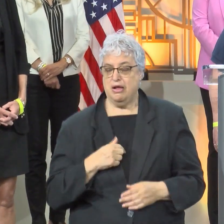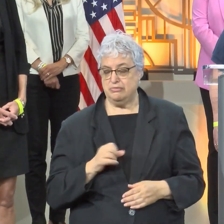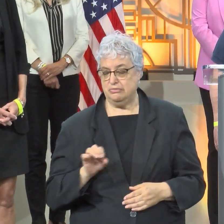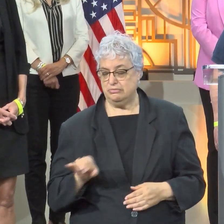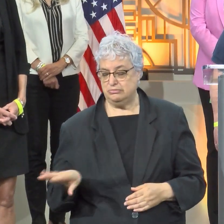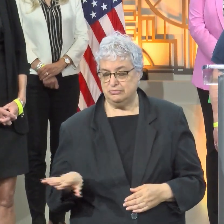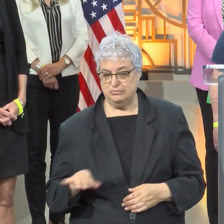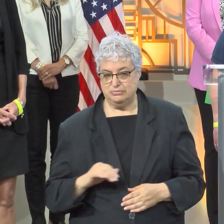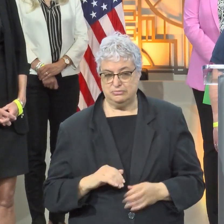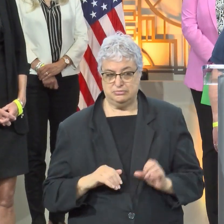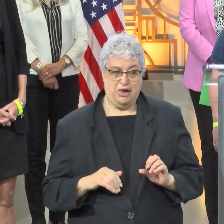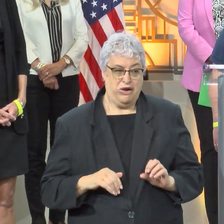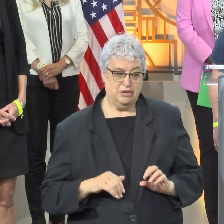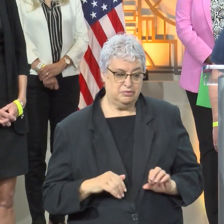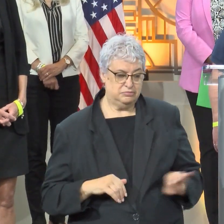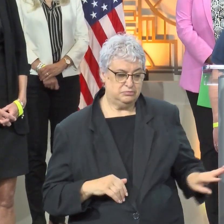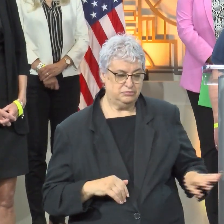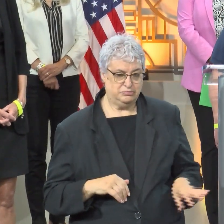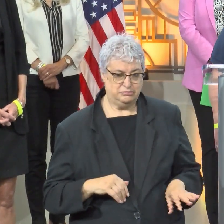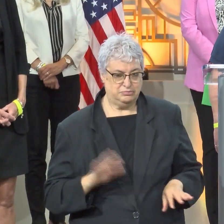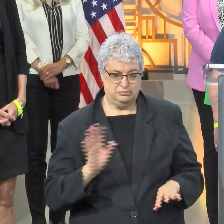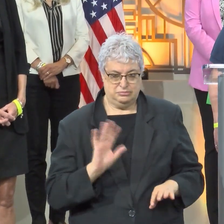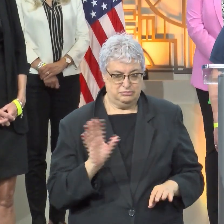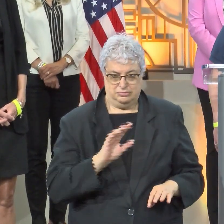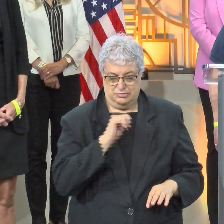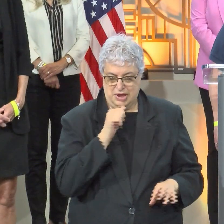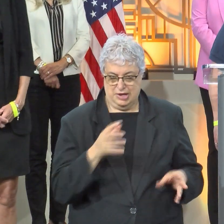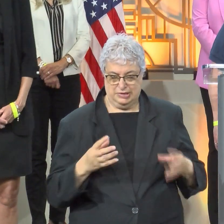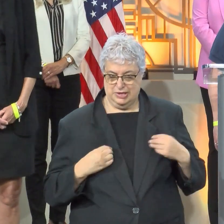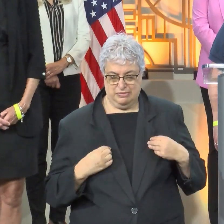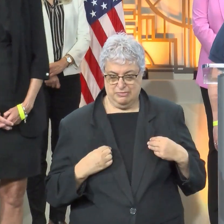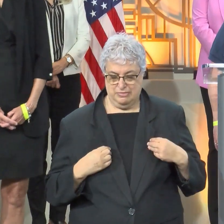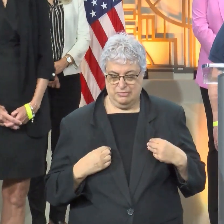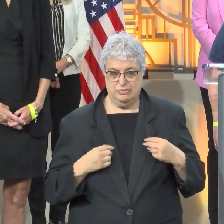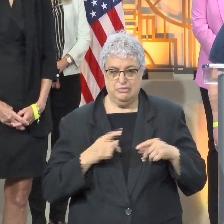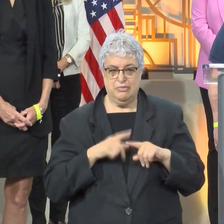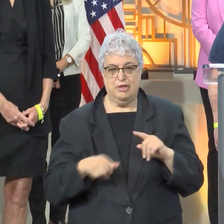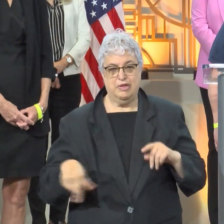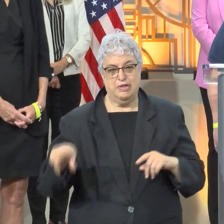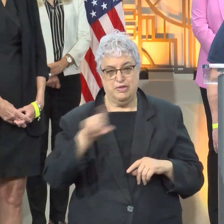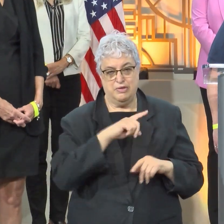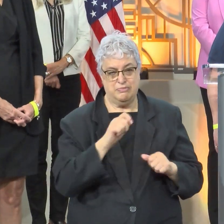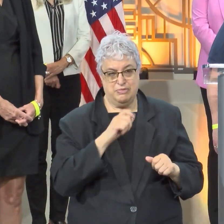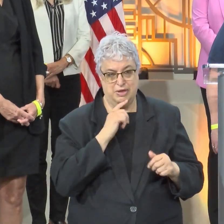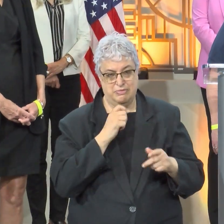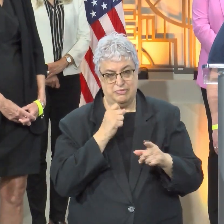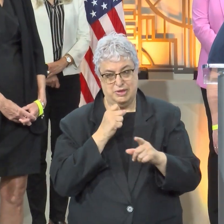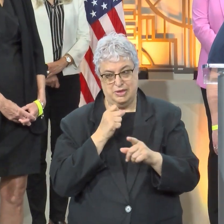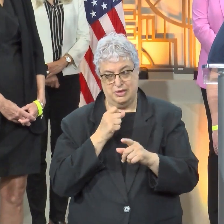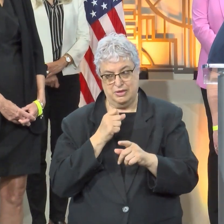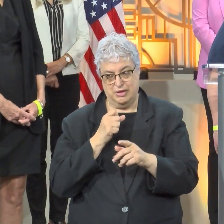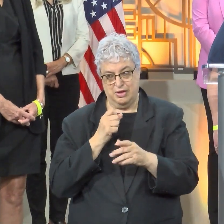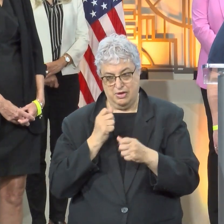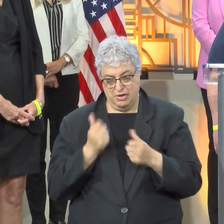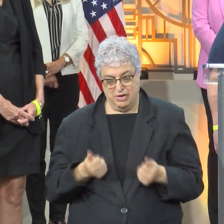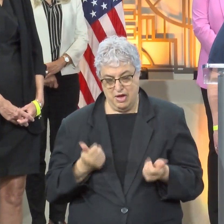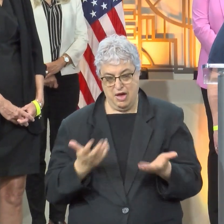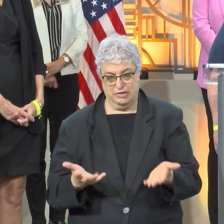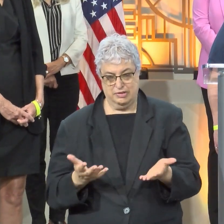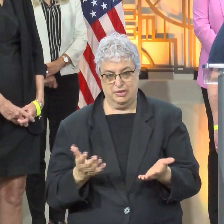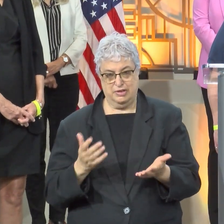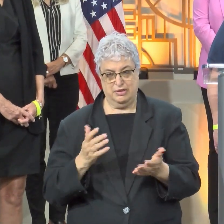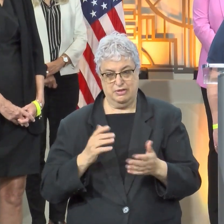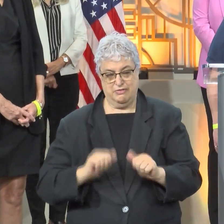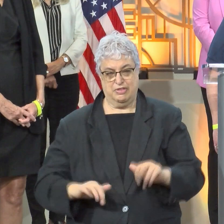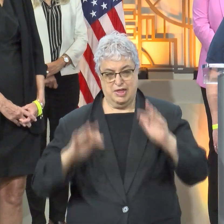the visual of the litter on the street, which is unacceptable, to you may actually be impacting your neighbor by causing flooding that impacts their